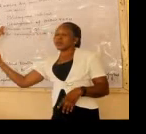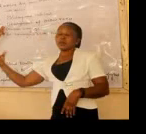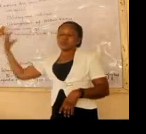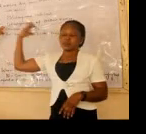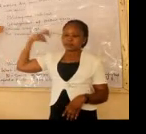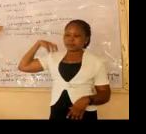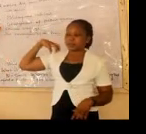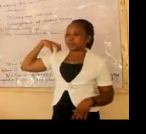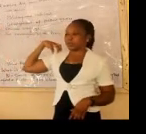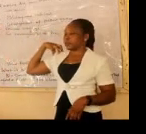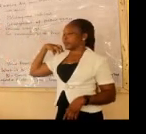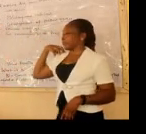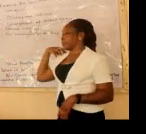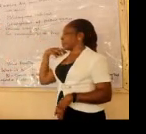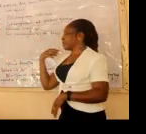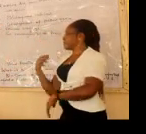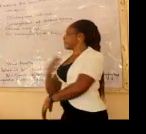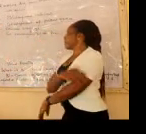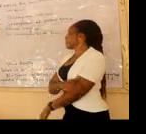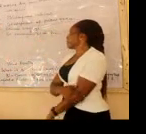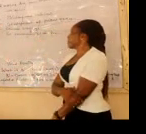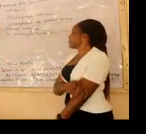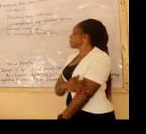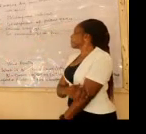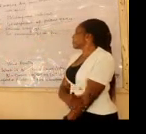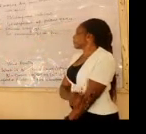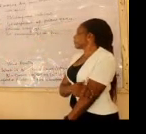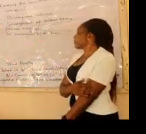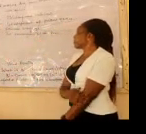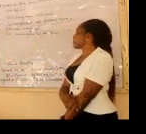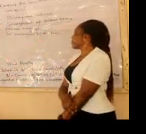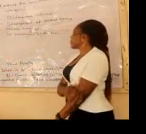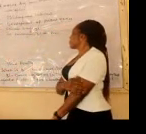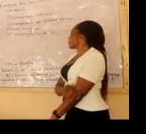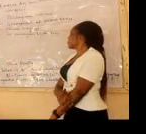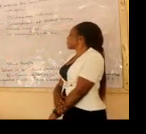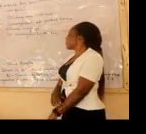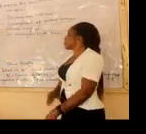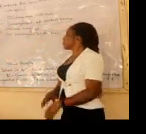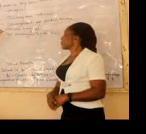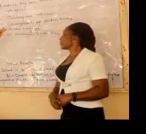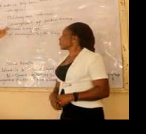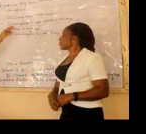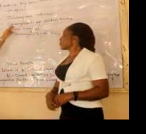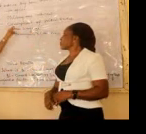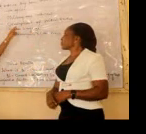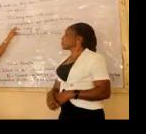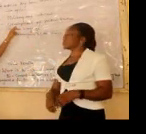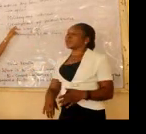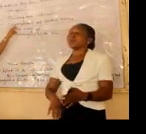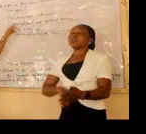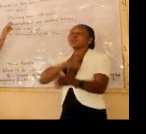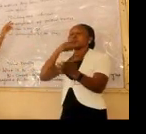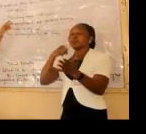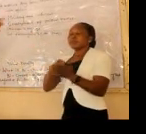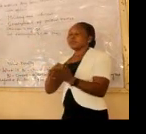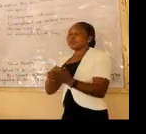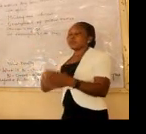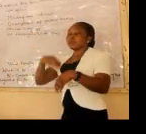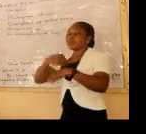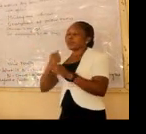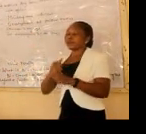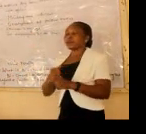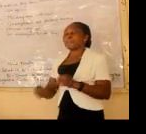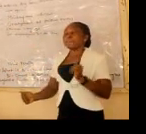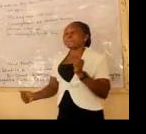the impacts of what? Colonialism in West Africa. Now, this made most of the educated